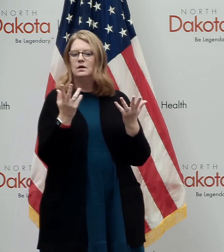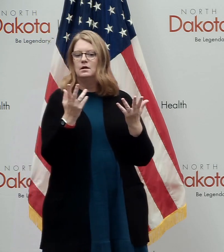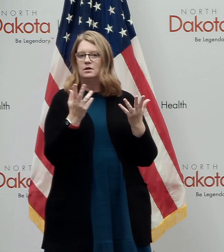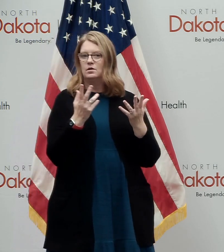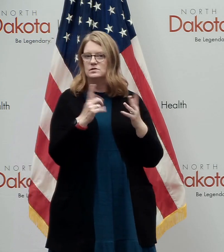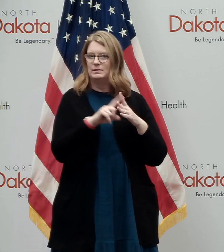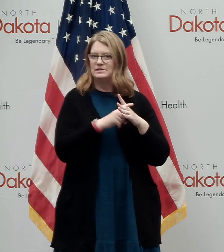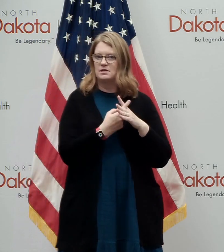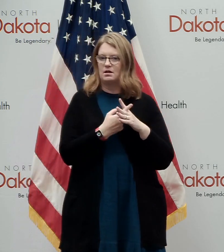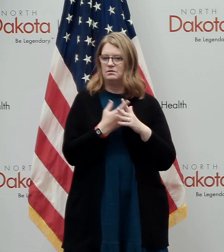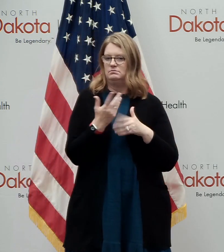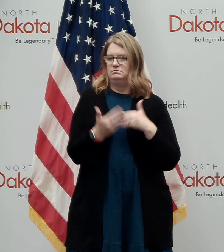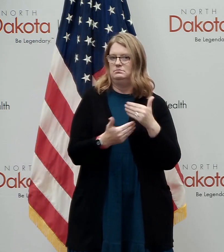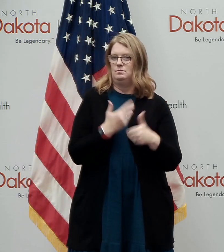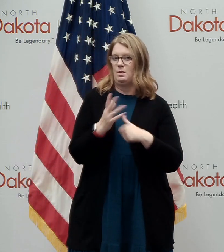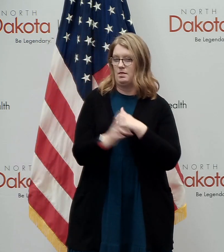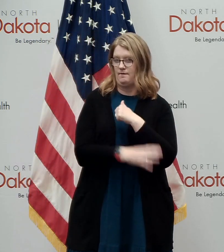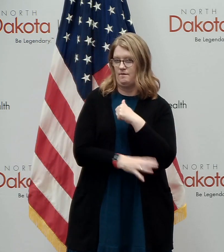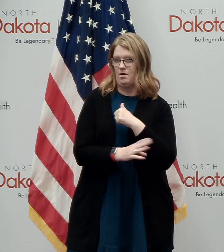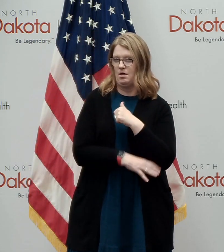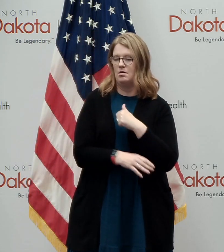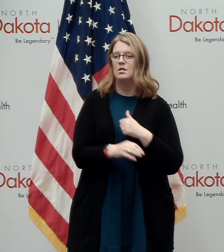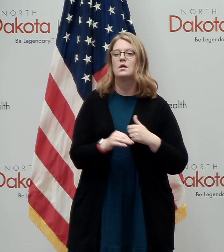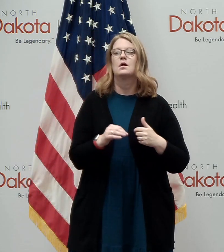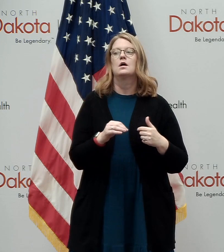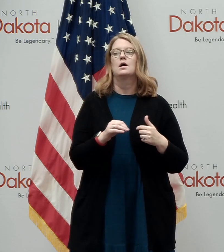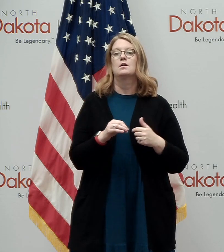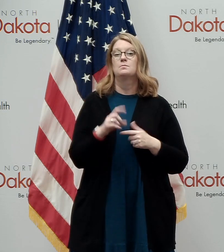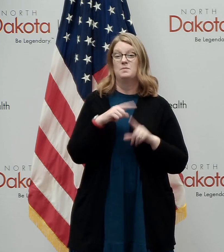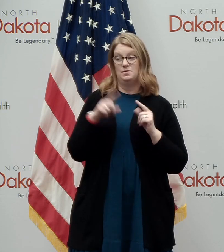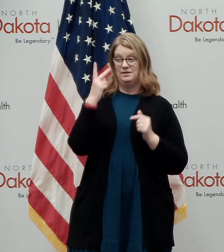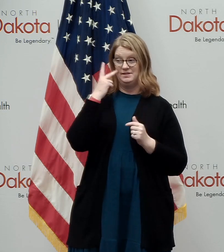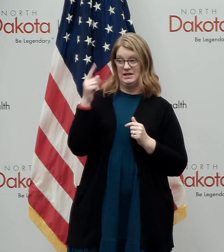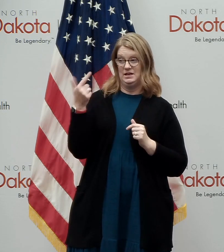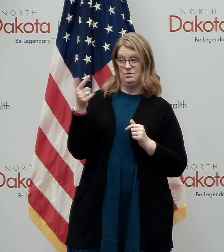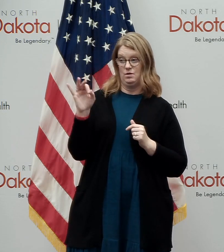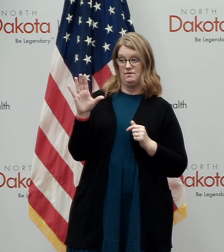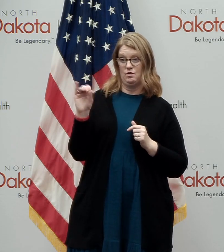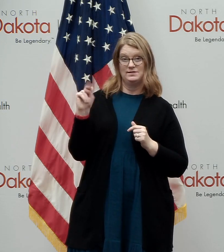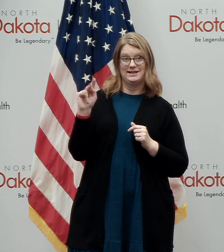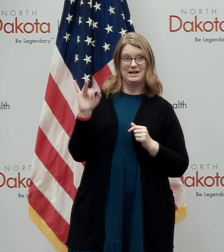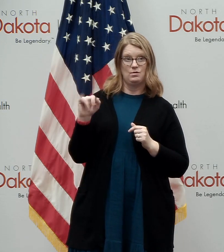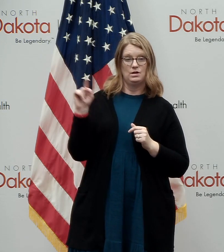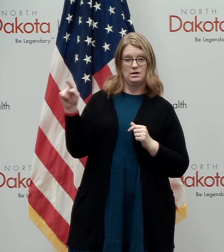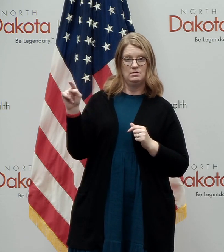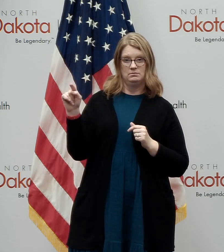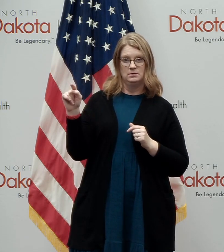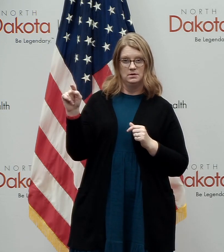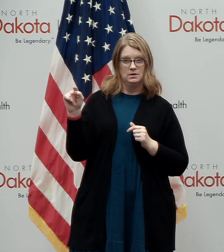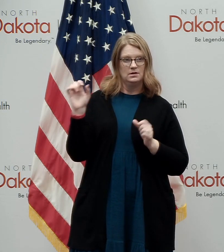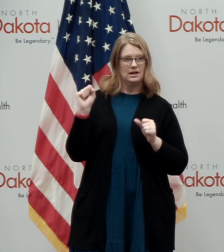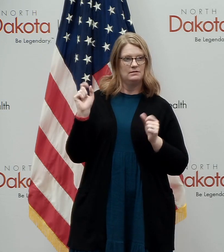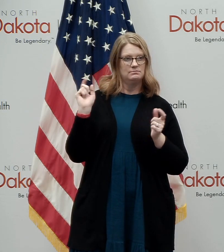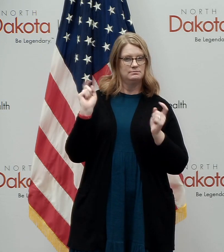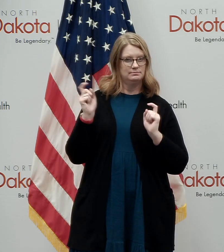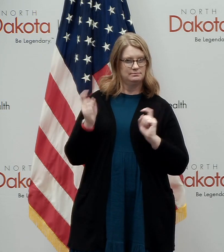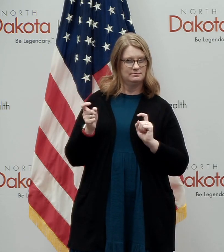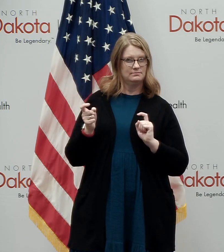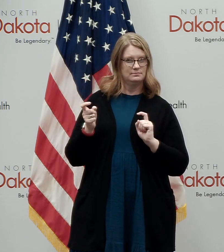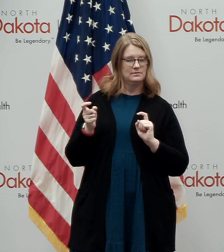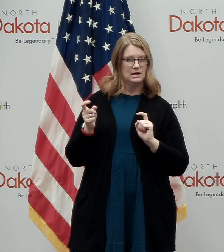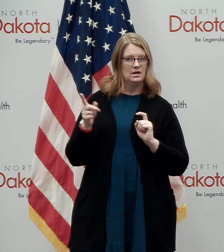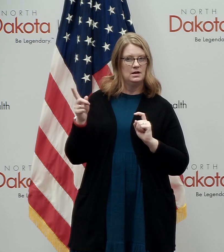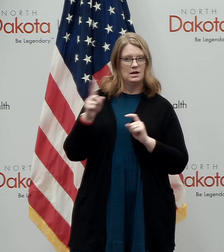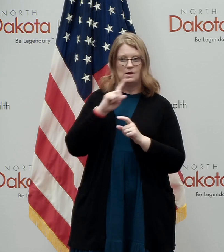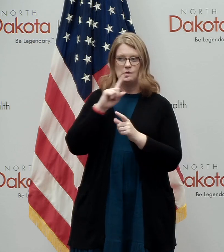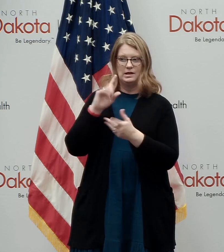the fall, but with that, we've seen, as we've seen in Grand Forks County, that you can do slight changes in mitigation and have big